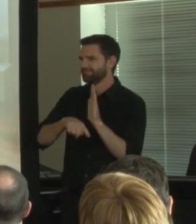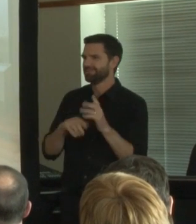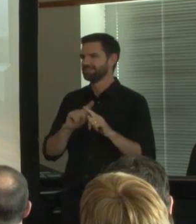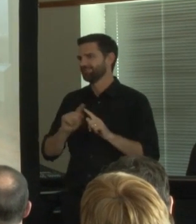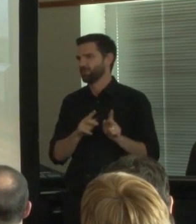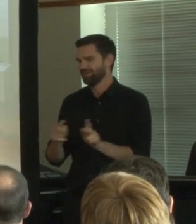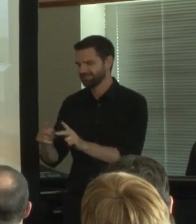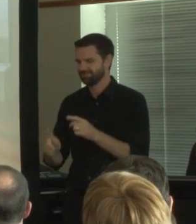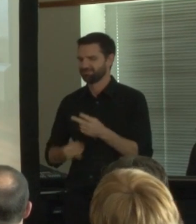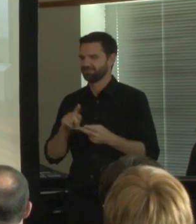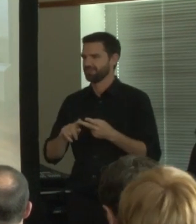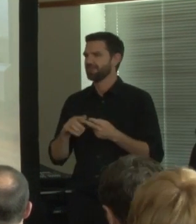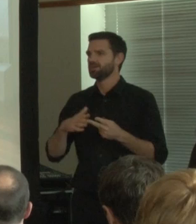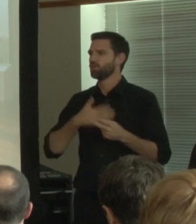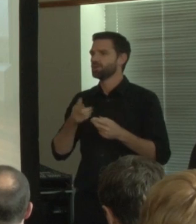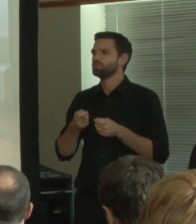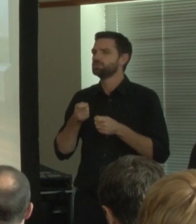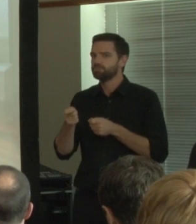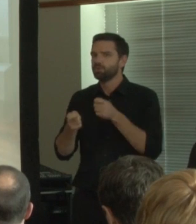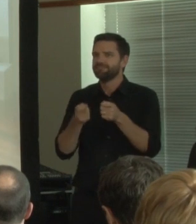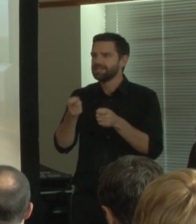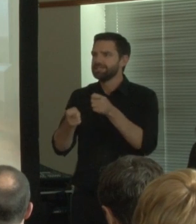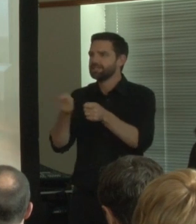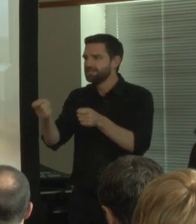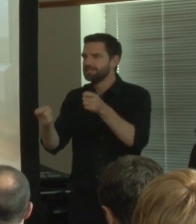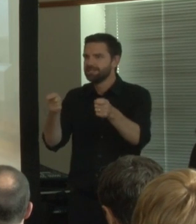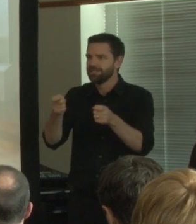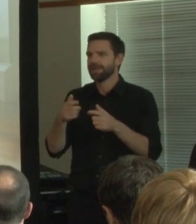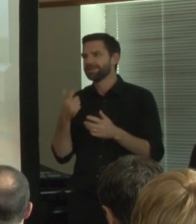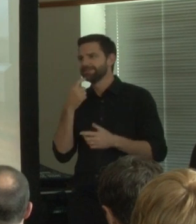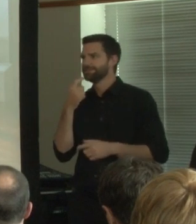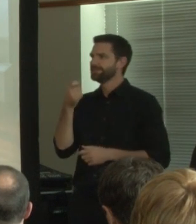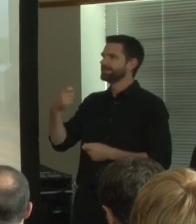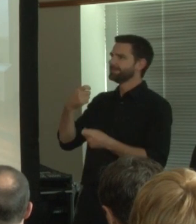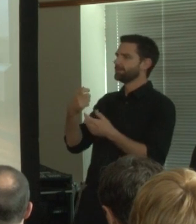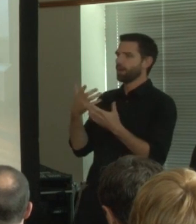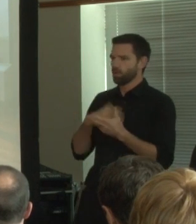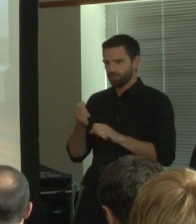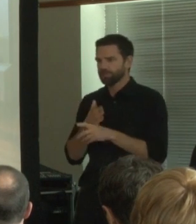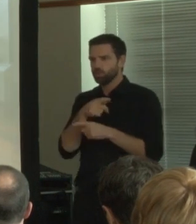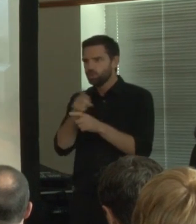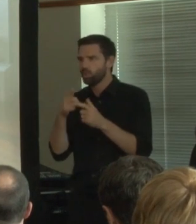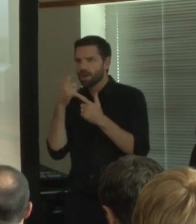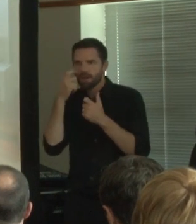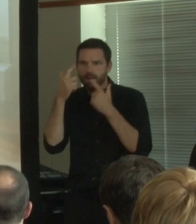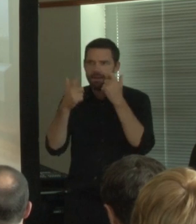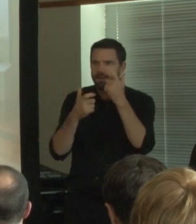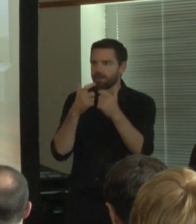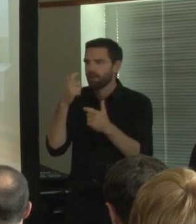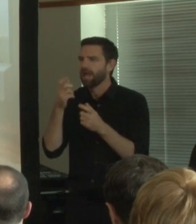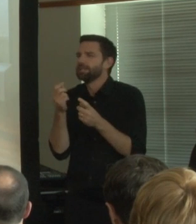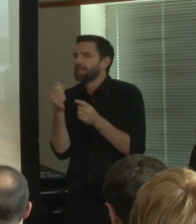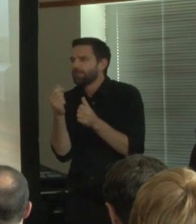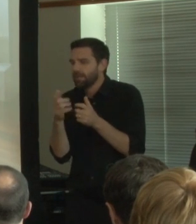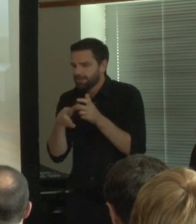not spoon-feeding the visitor, but making them hunt for the information that they needed. It's there, but you've got to do a bit of work to uncover it. And that's